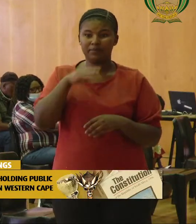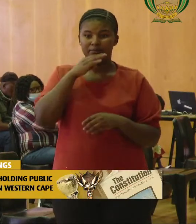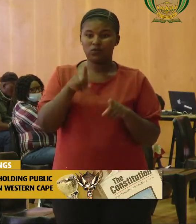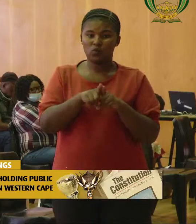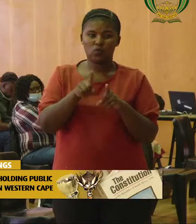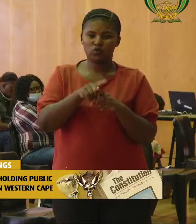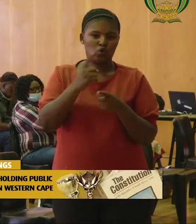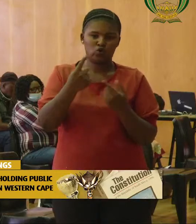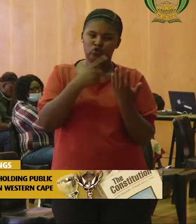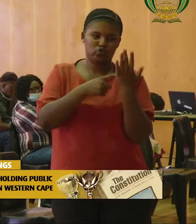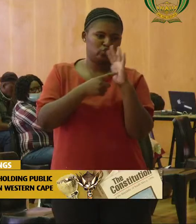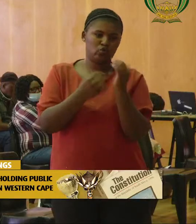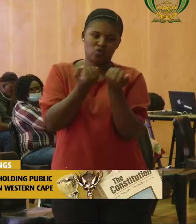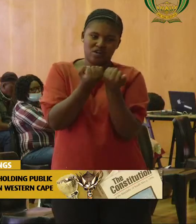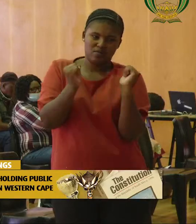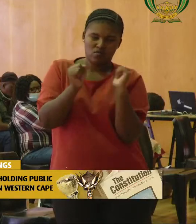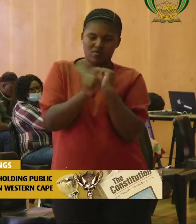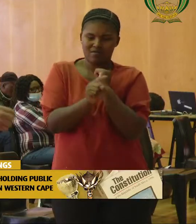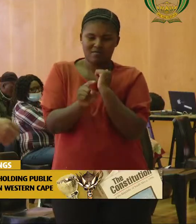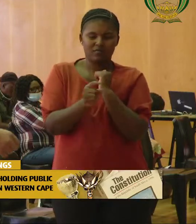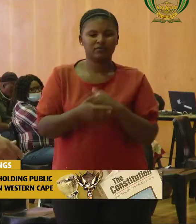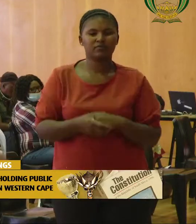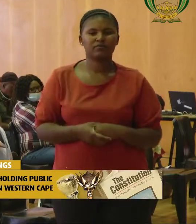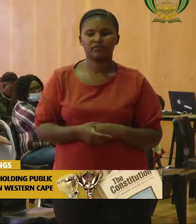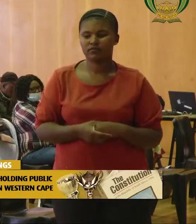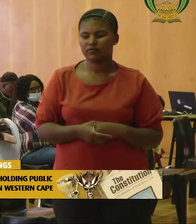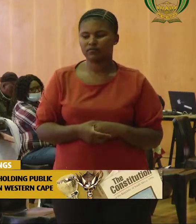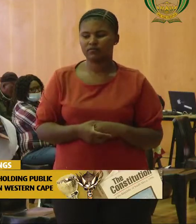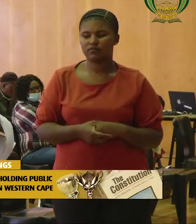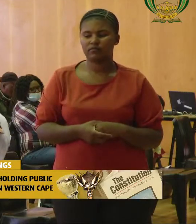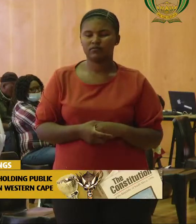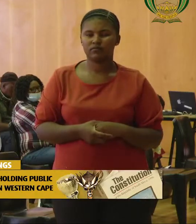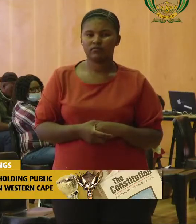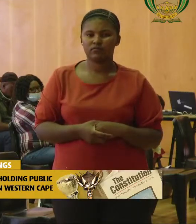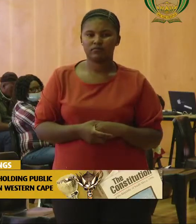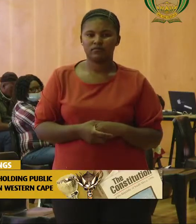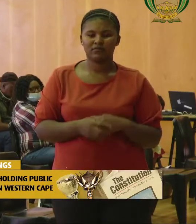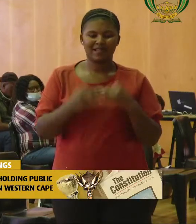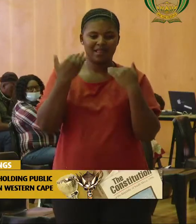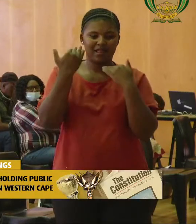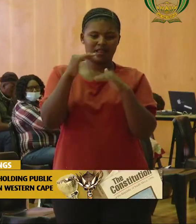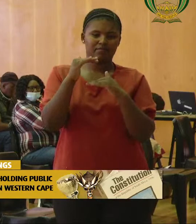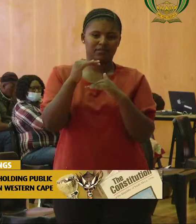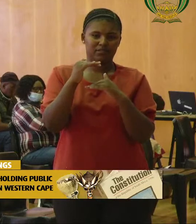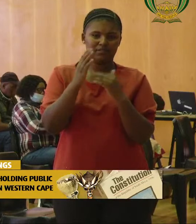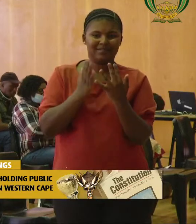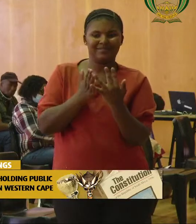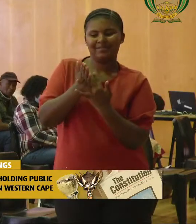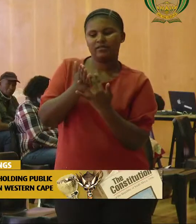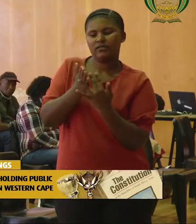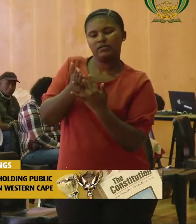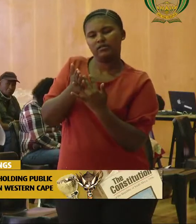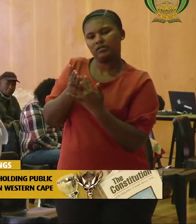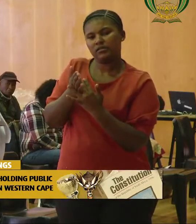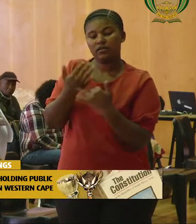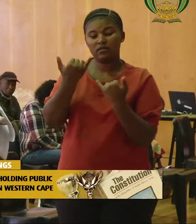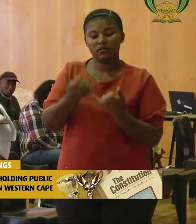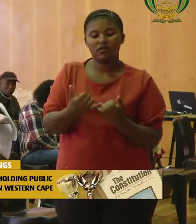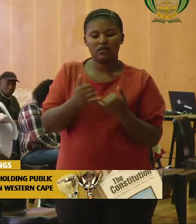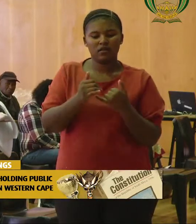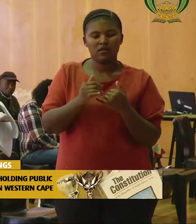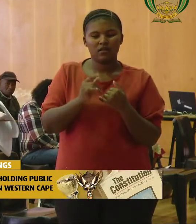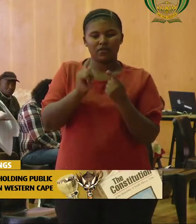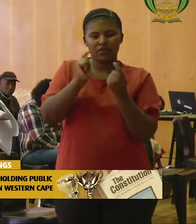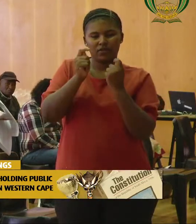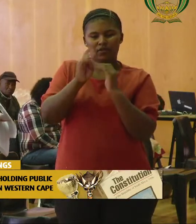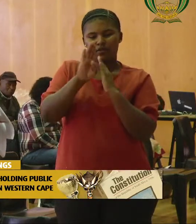our true democratic process. The second one would be limited access. In terms of the Electoral Amendment Bill, independent candidates are